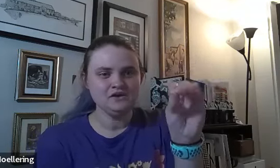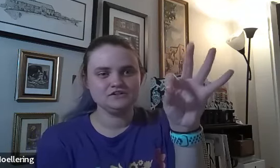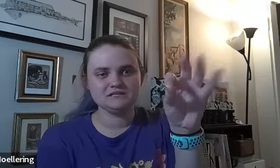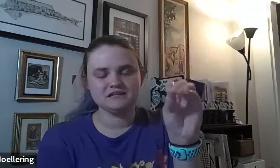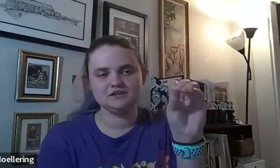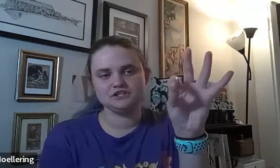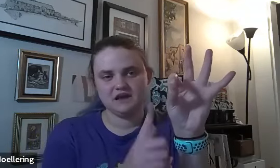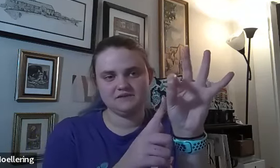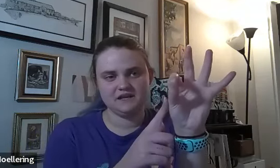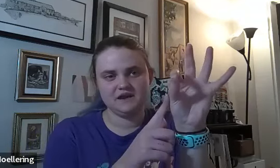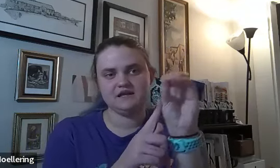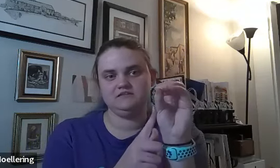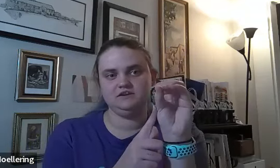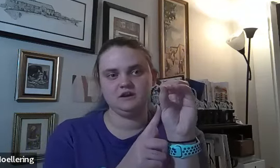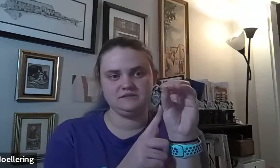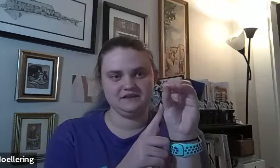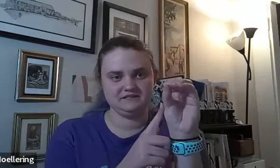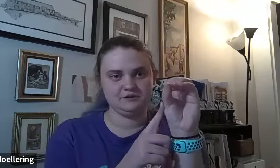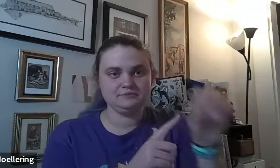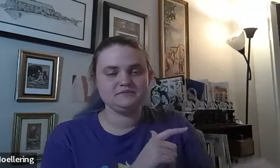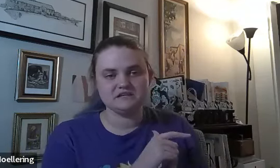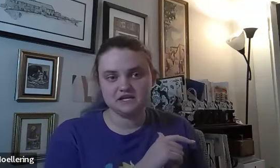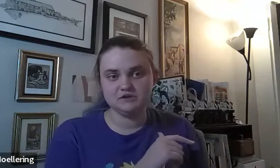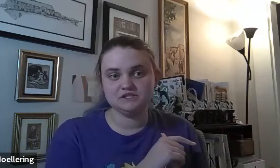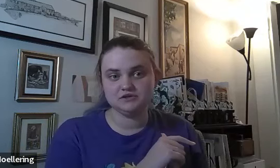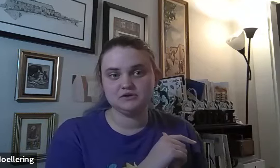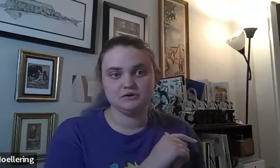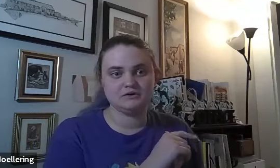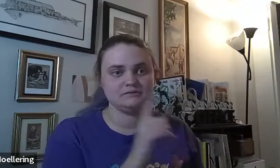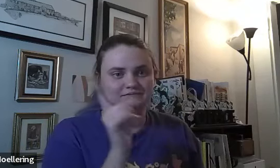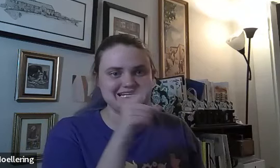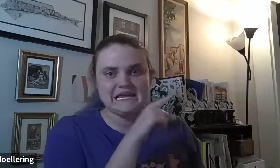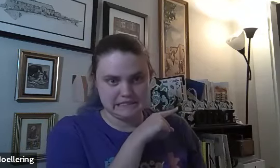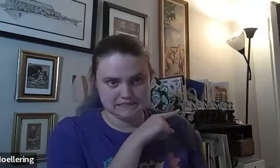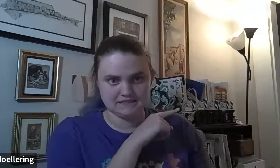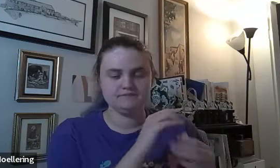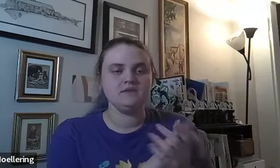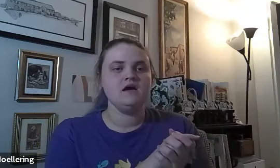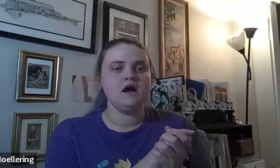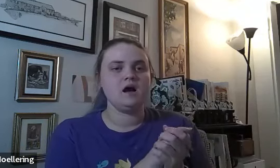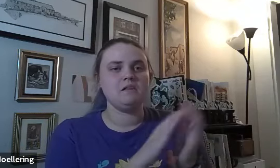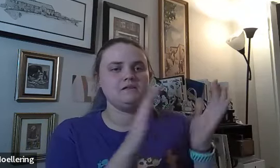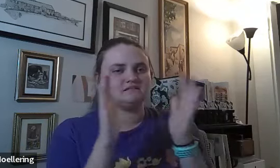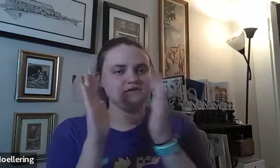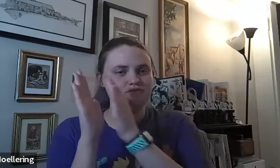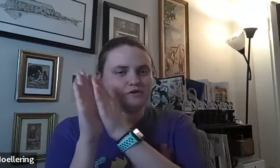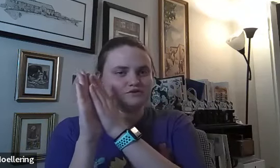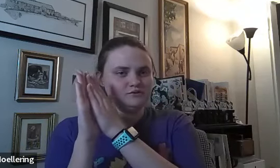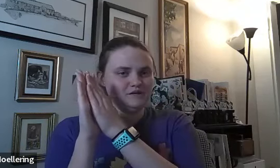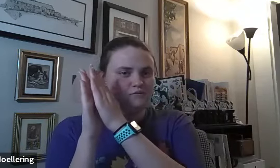So it's like you're just having the 9 and then you come into that 0. So that's how you would do your 10s. Let's go through our